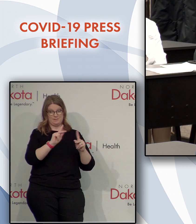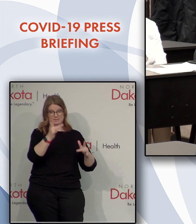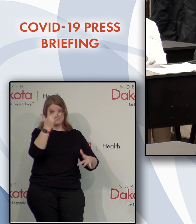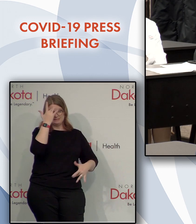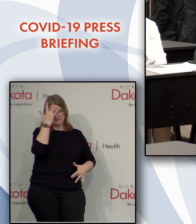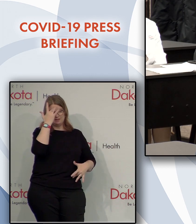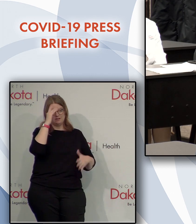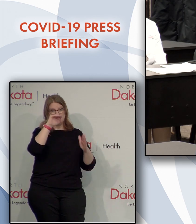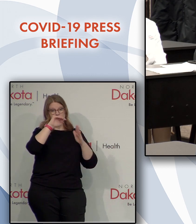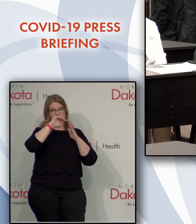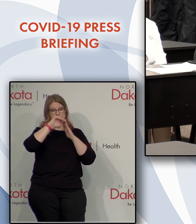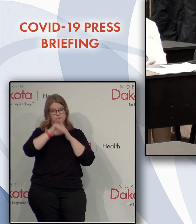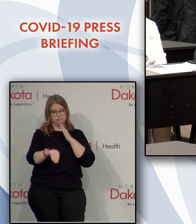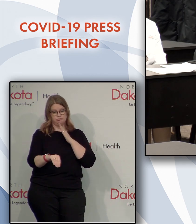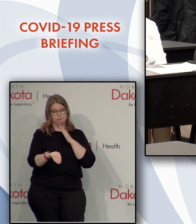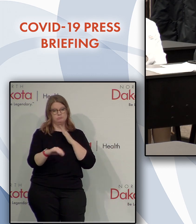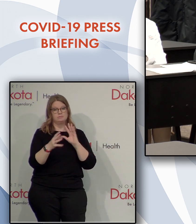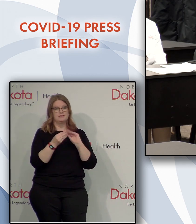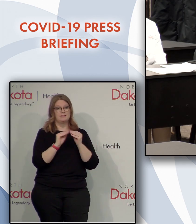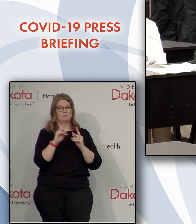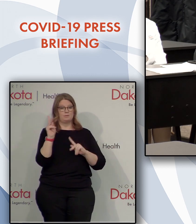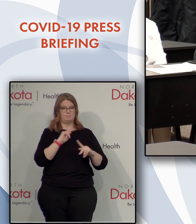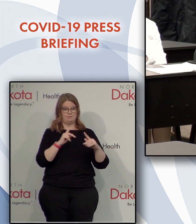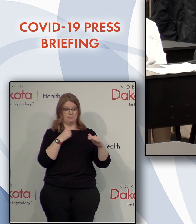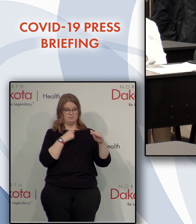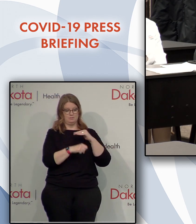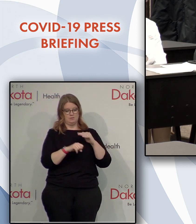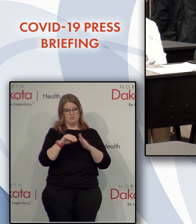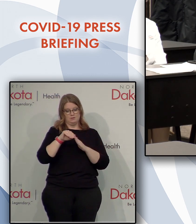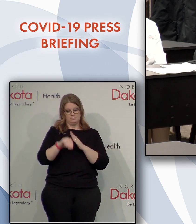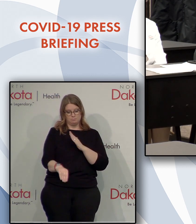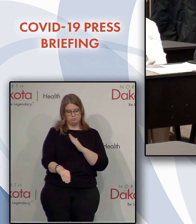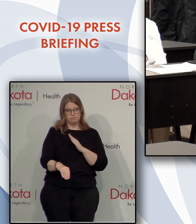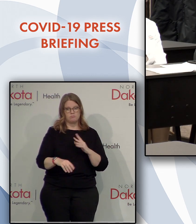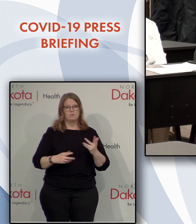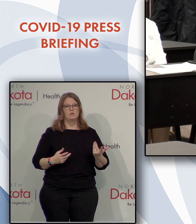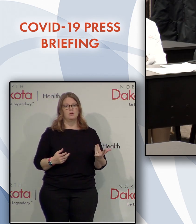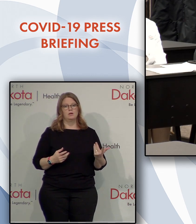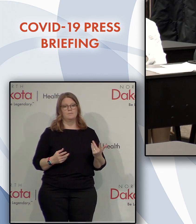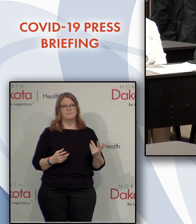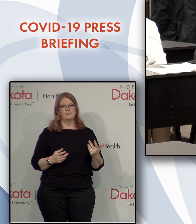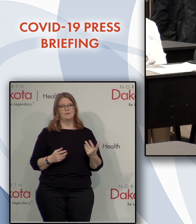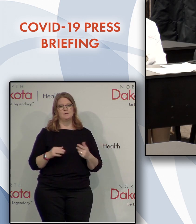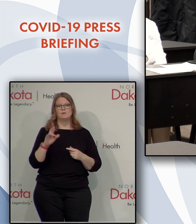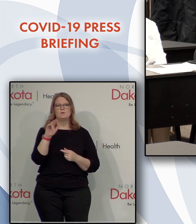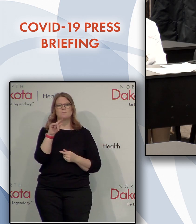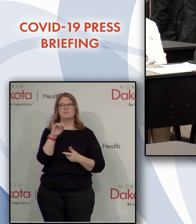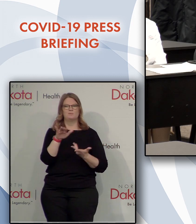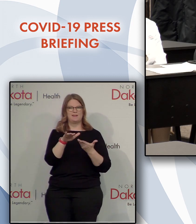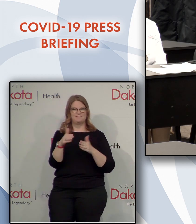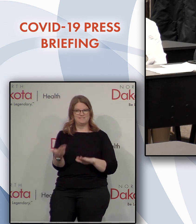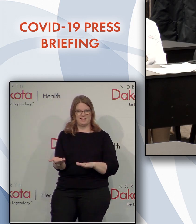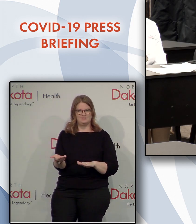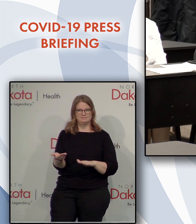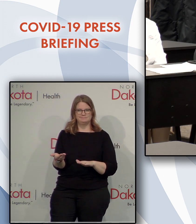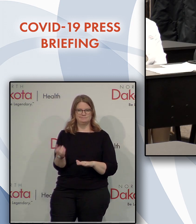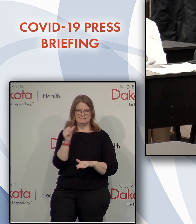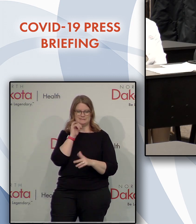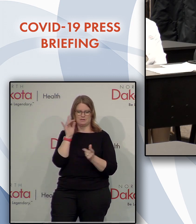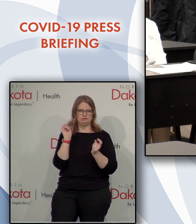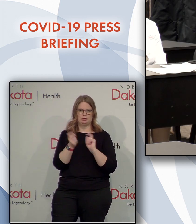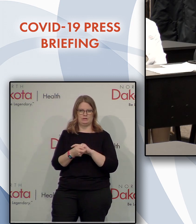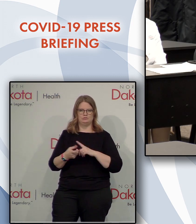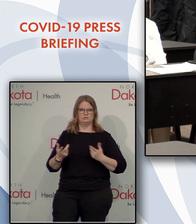pretty precipitously. We've seen hospitalizations today take a big drop. However, the rate of deaths really hasn't changed that much